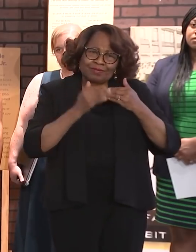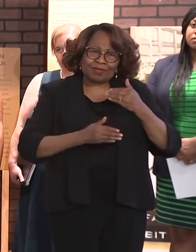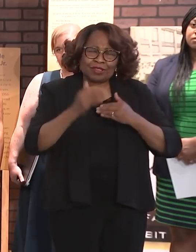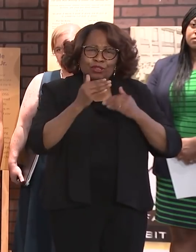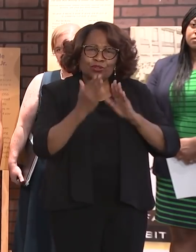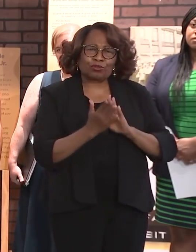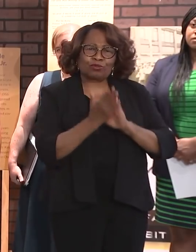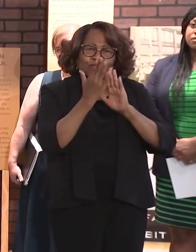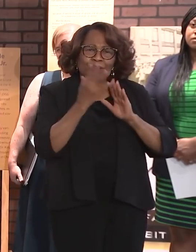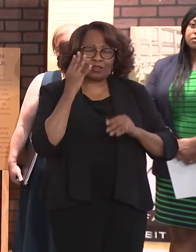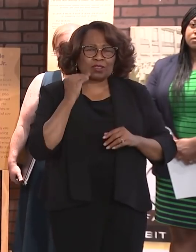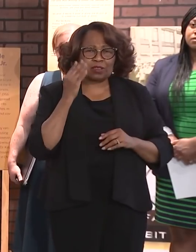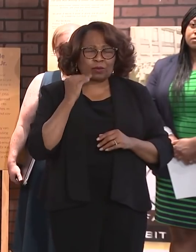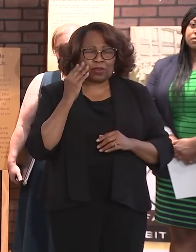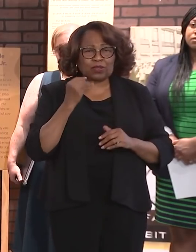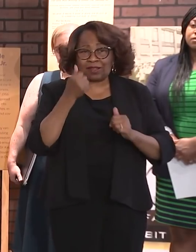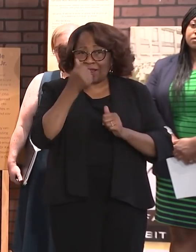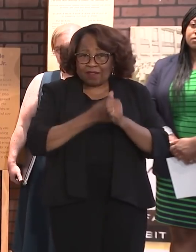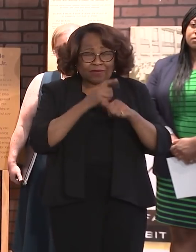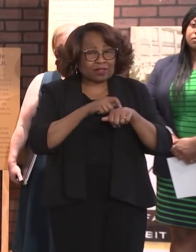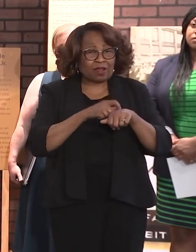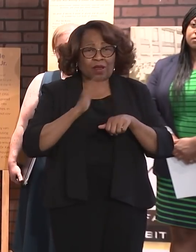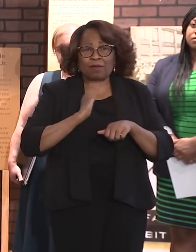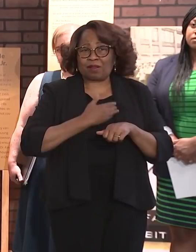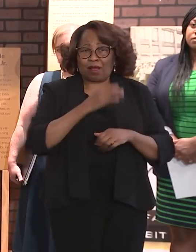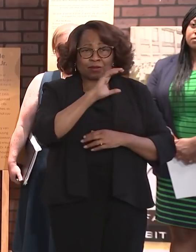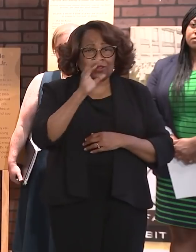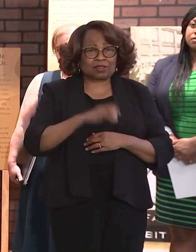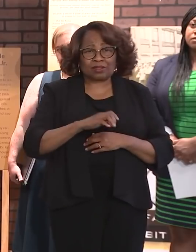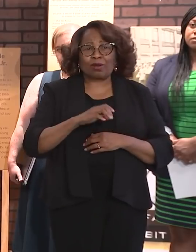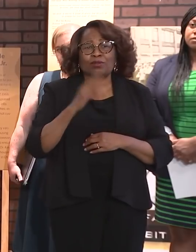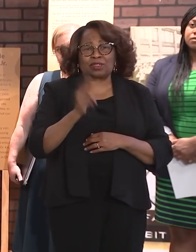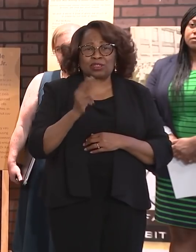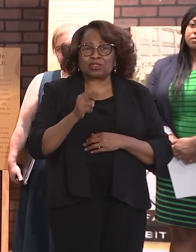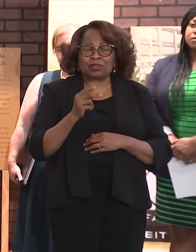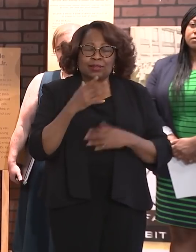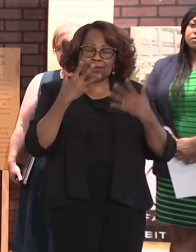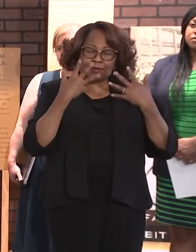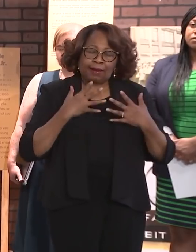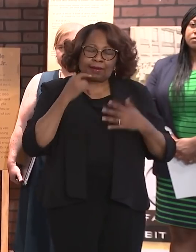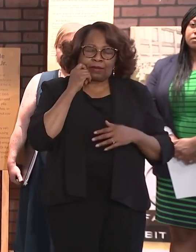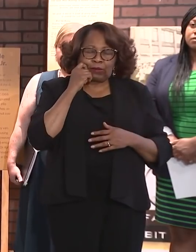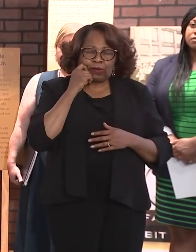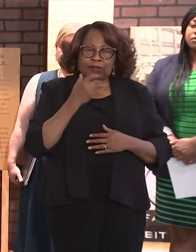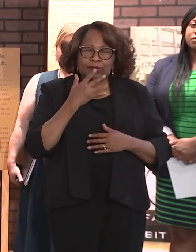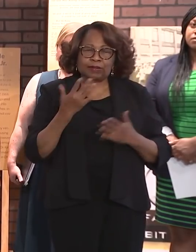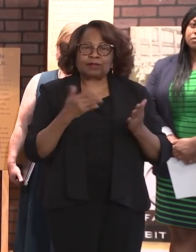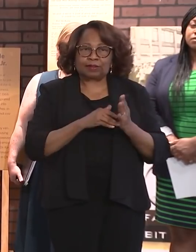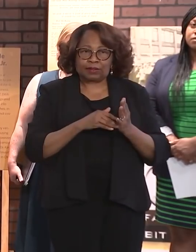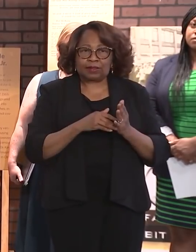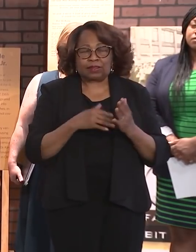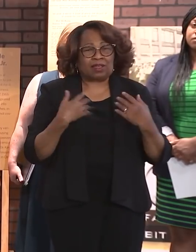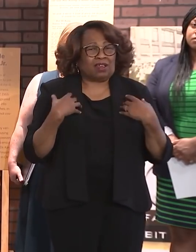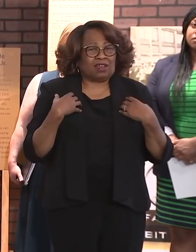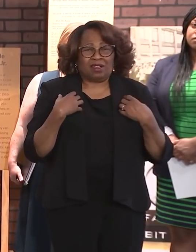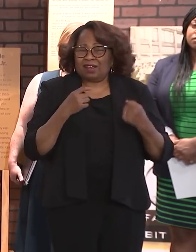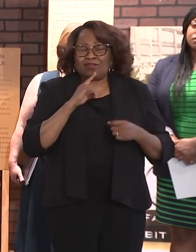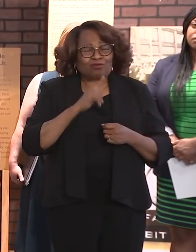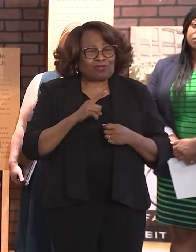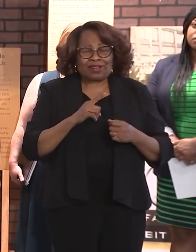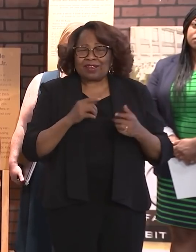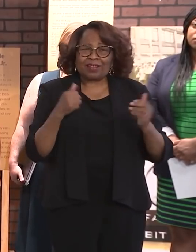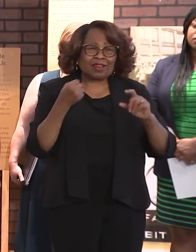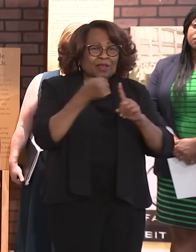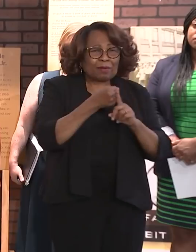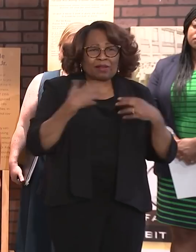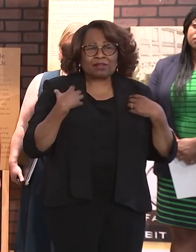almost every single point in our city's history, sadly, racism has taken a devastating toll on the health and well-being of our